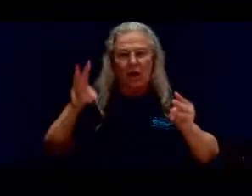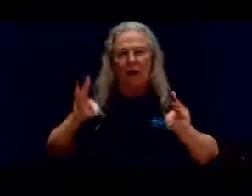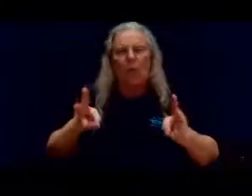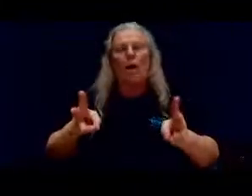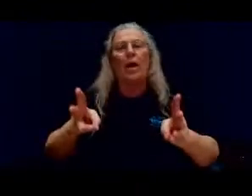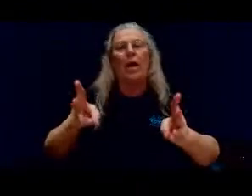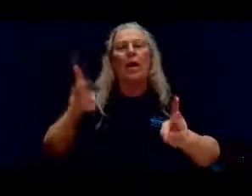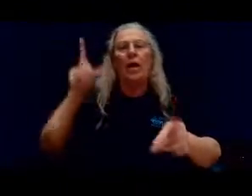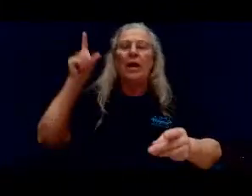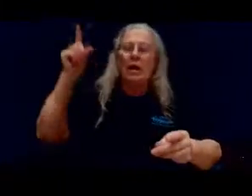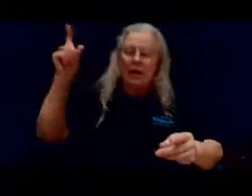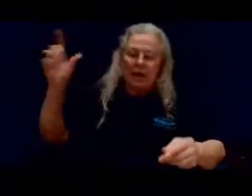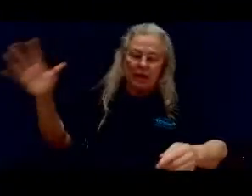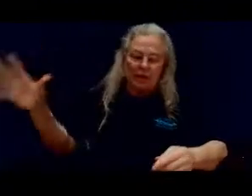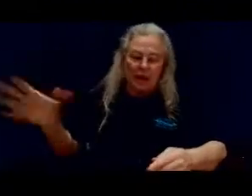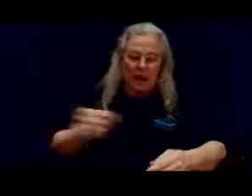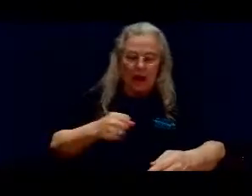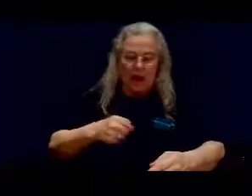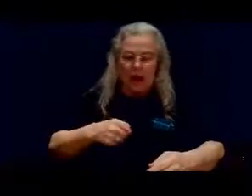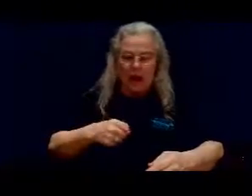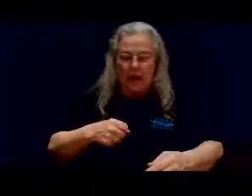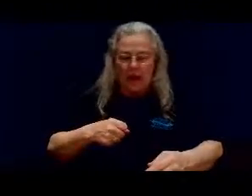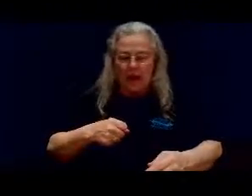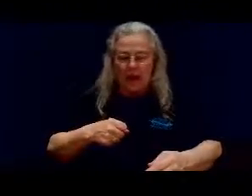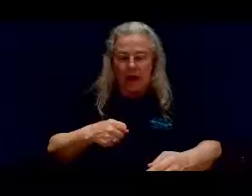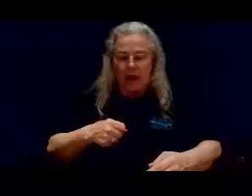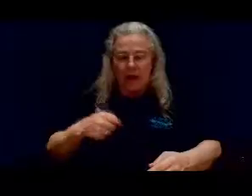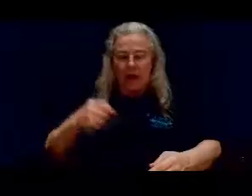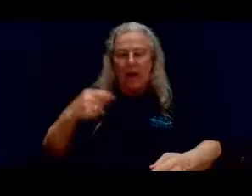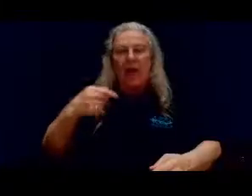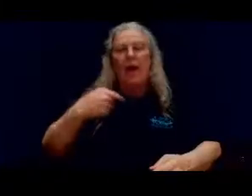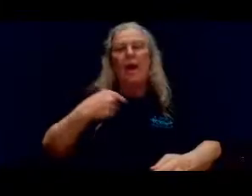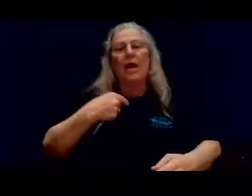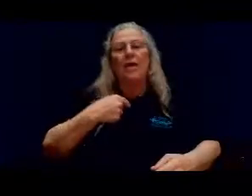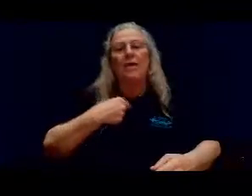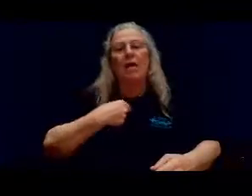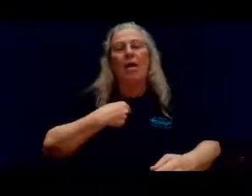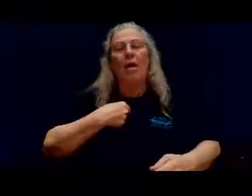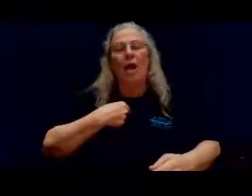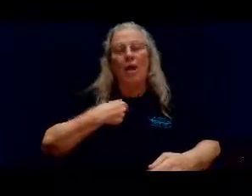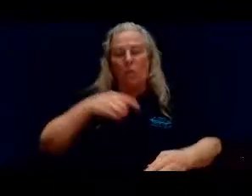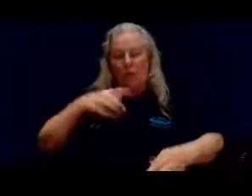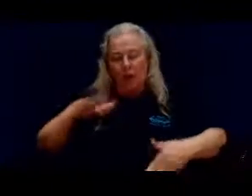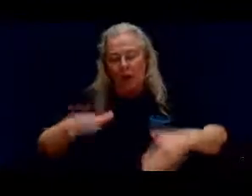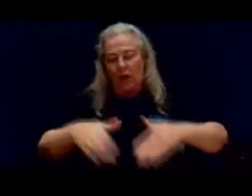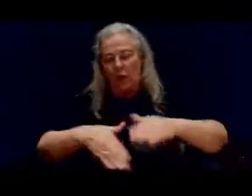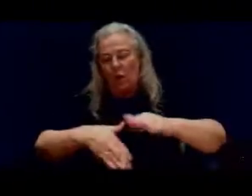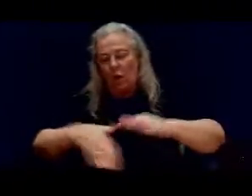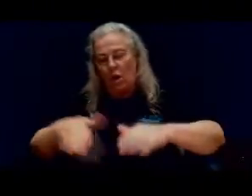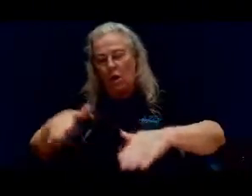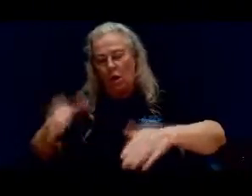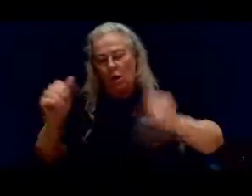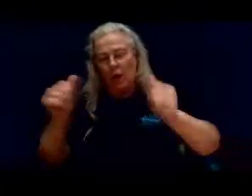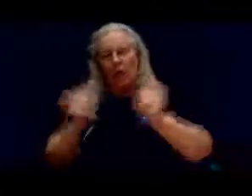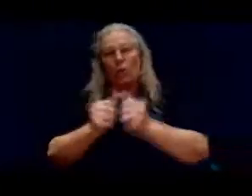the way He taketh, and I will walk